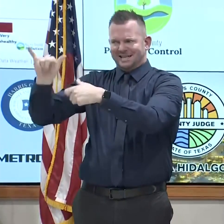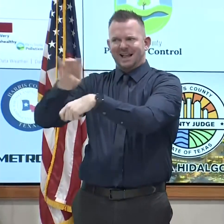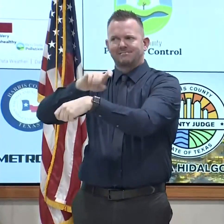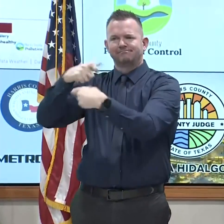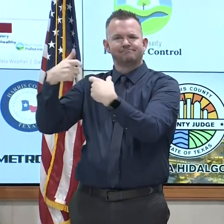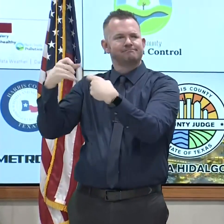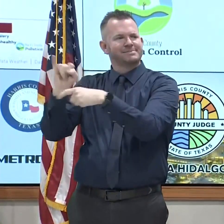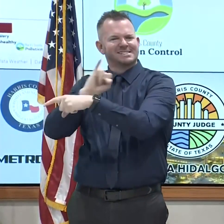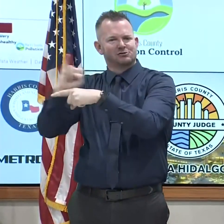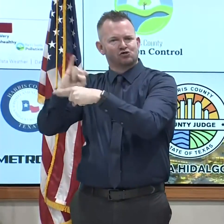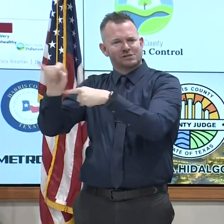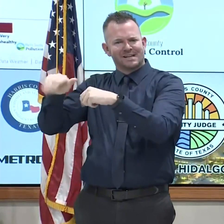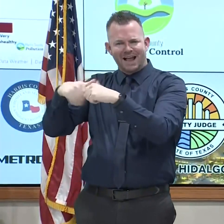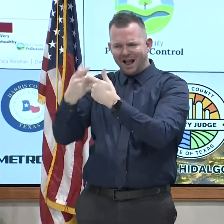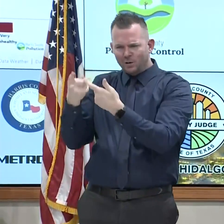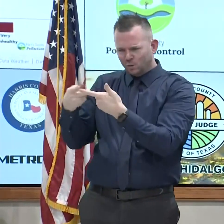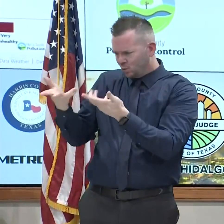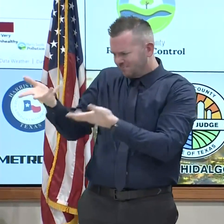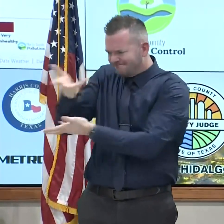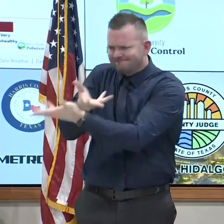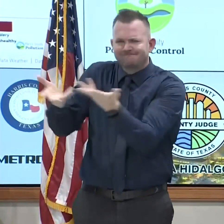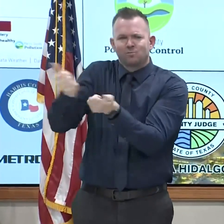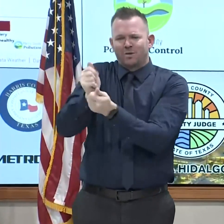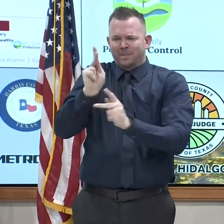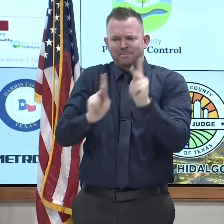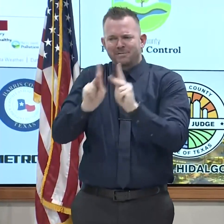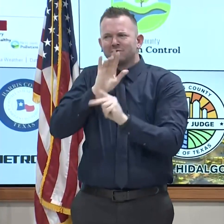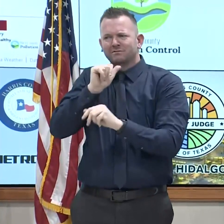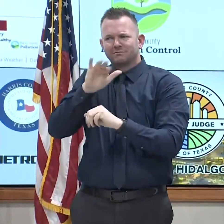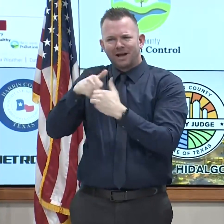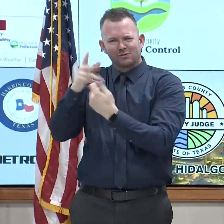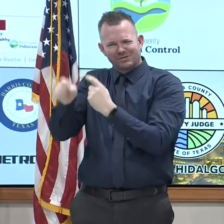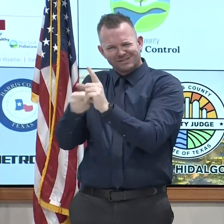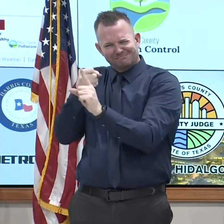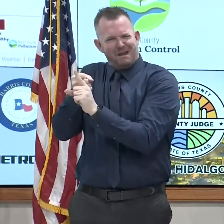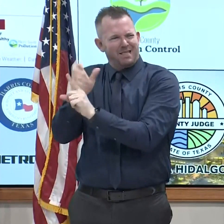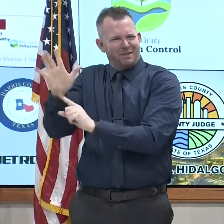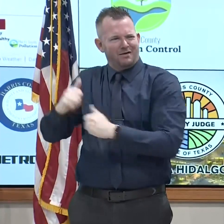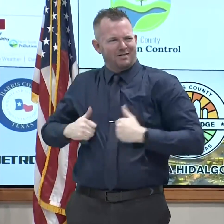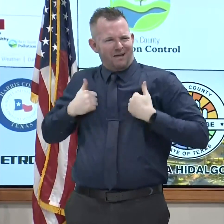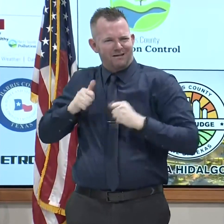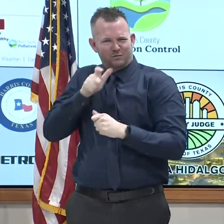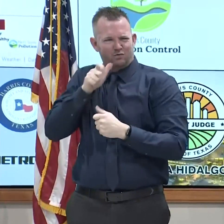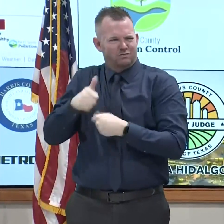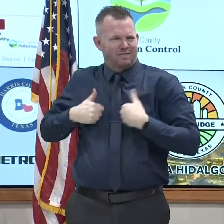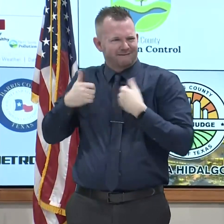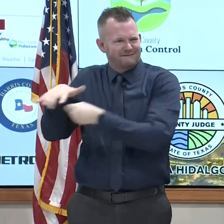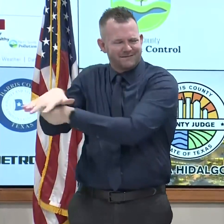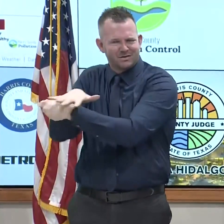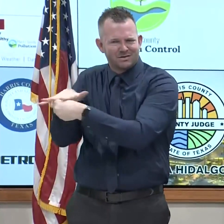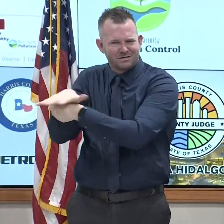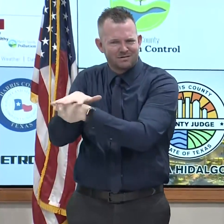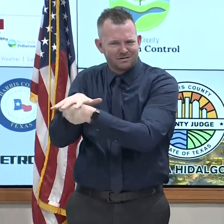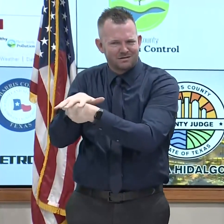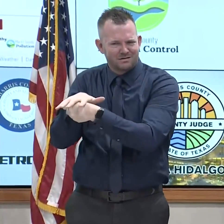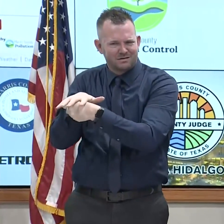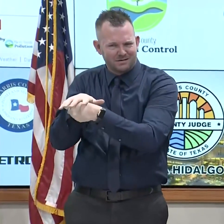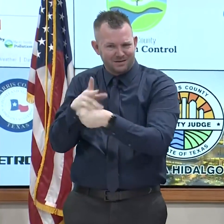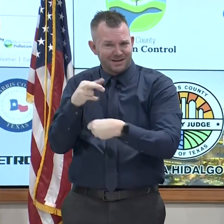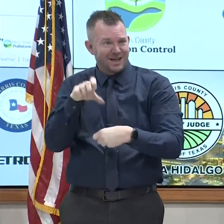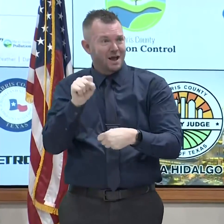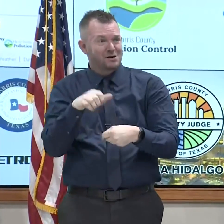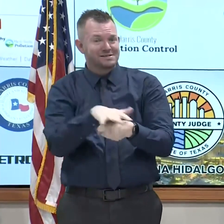work in their shadows. If Harris County is going to continue as the engine of